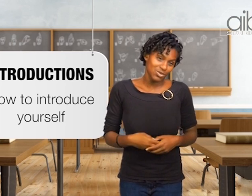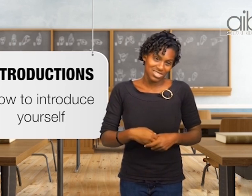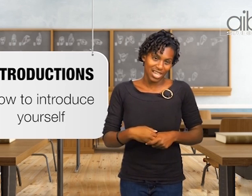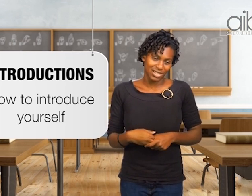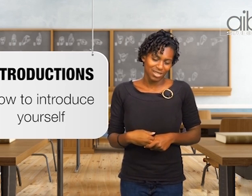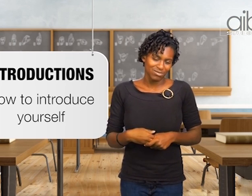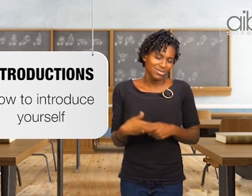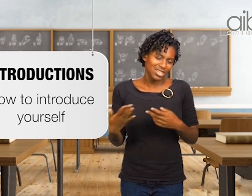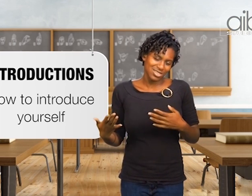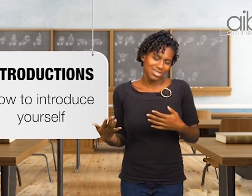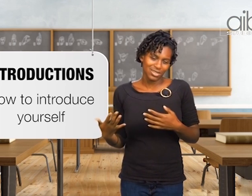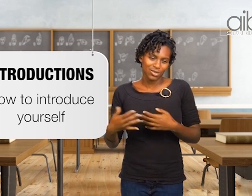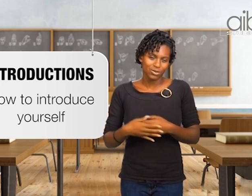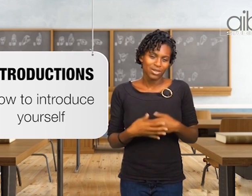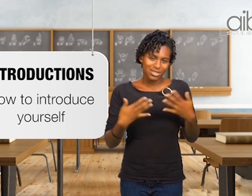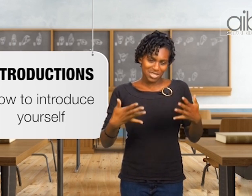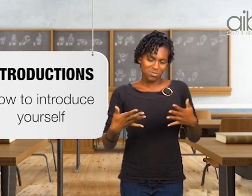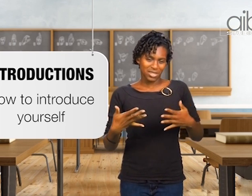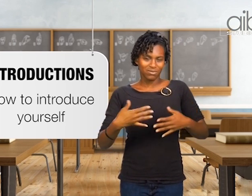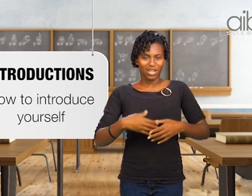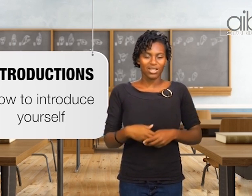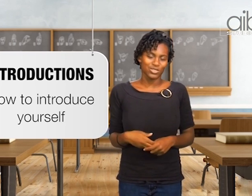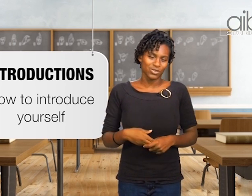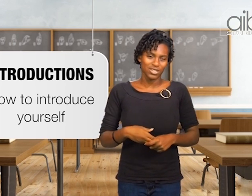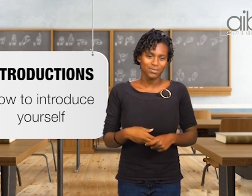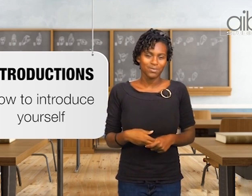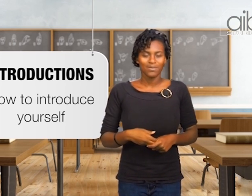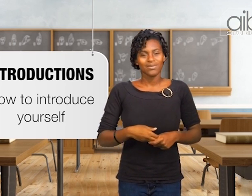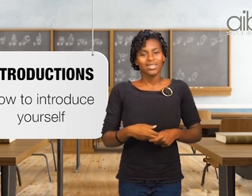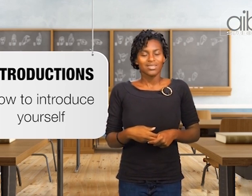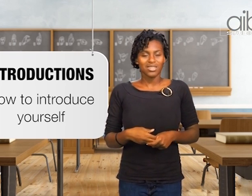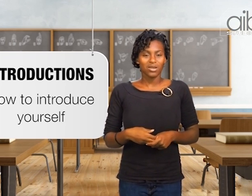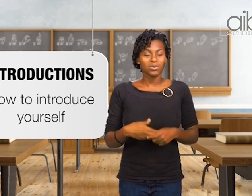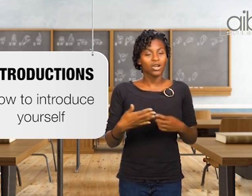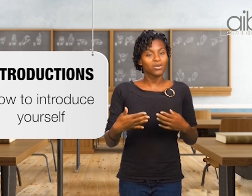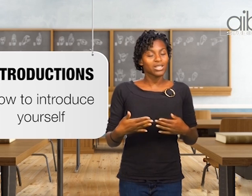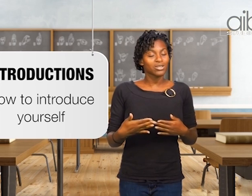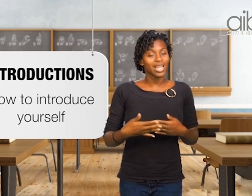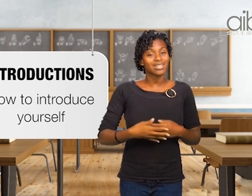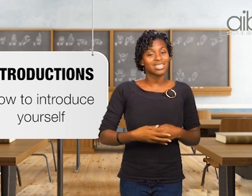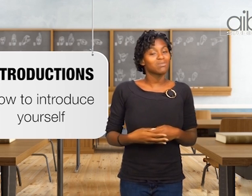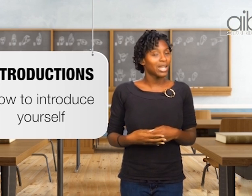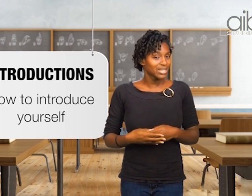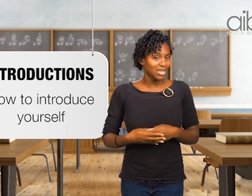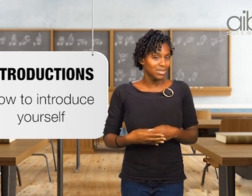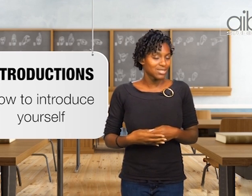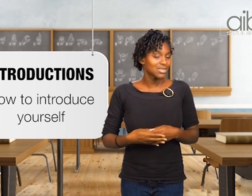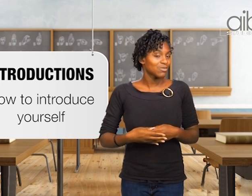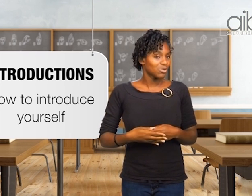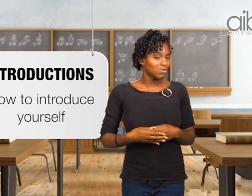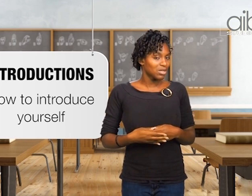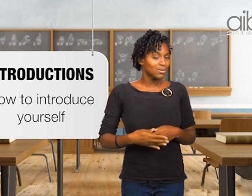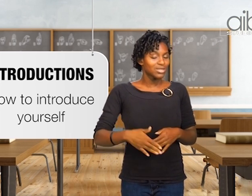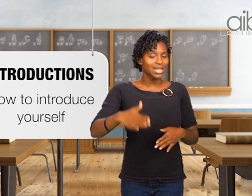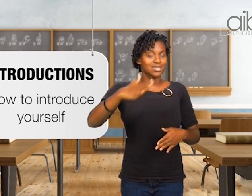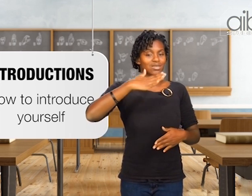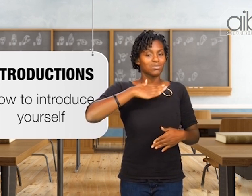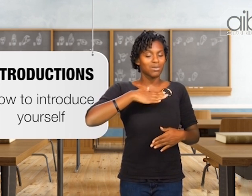a sign name. That's just a little tidbit of knowledge for you. So we already learned how to say my name is, and if you remember, that is